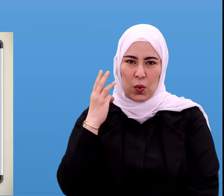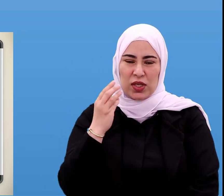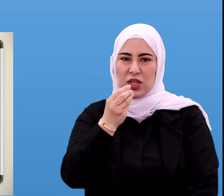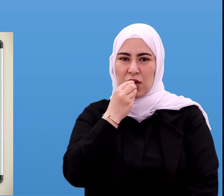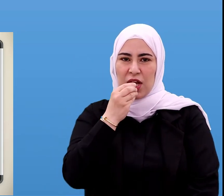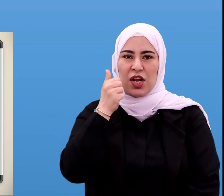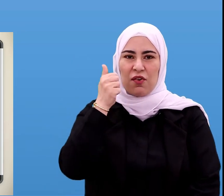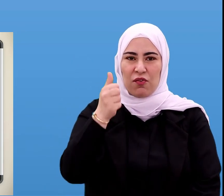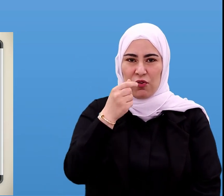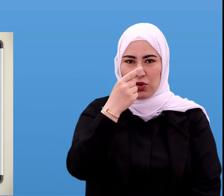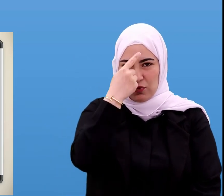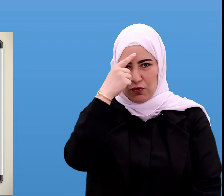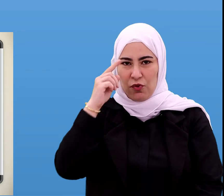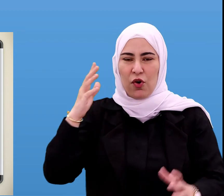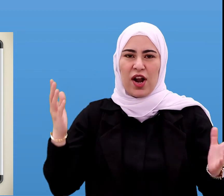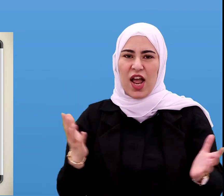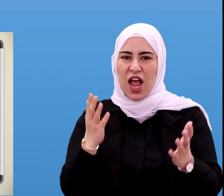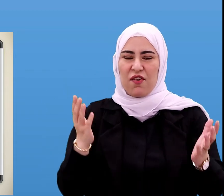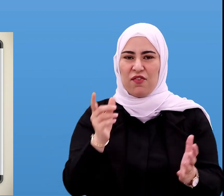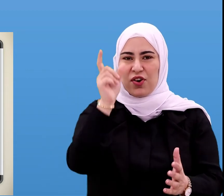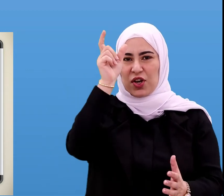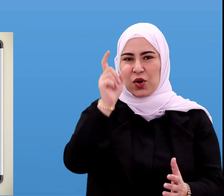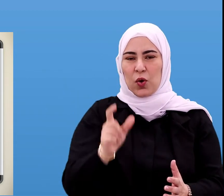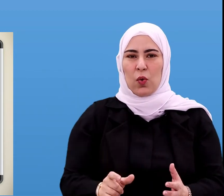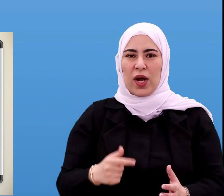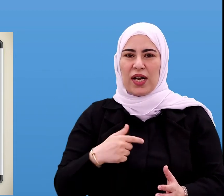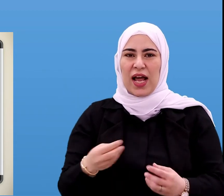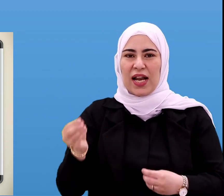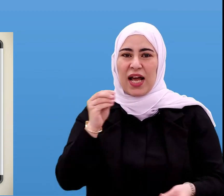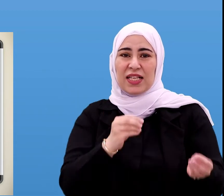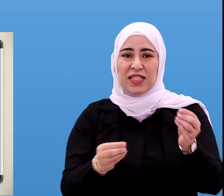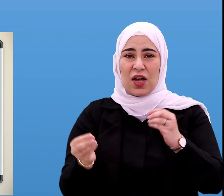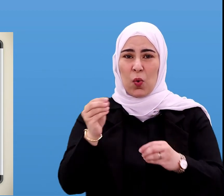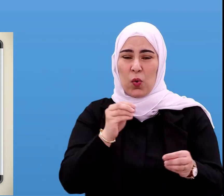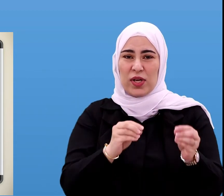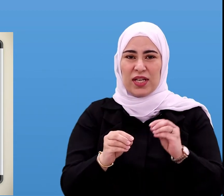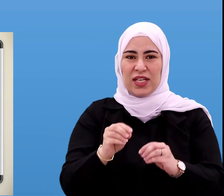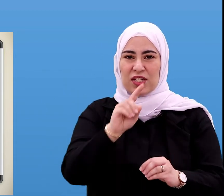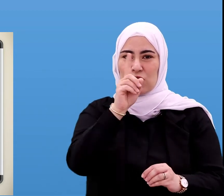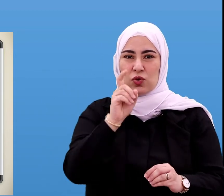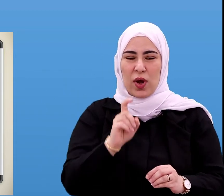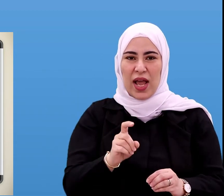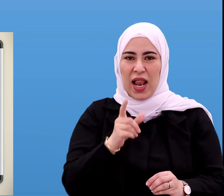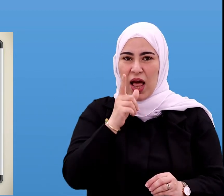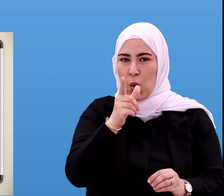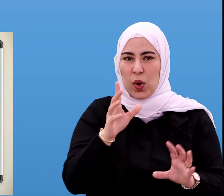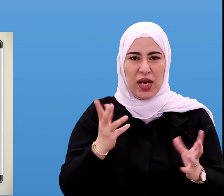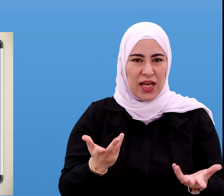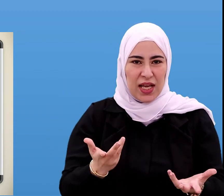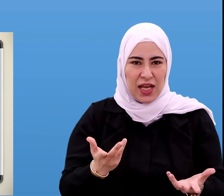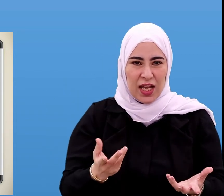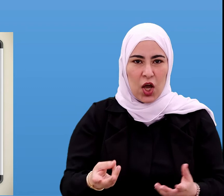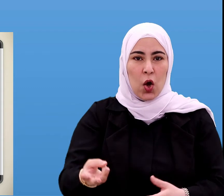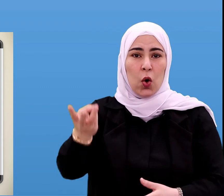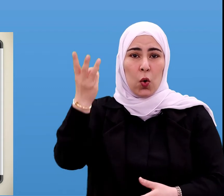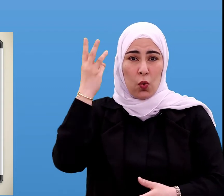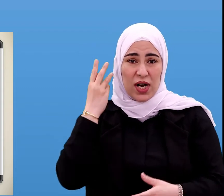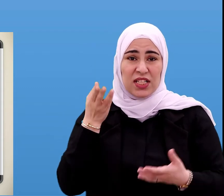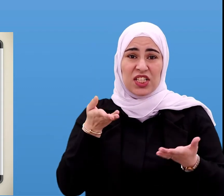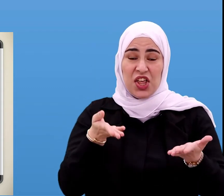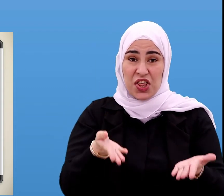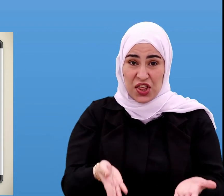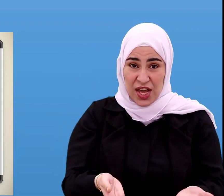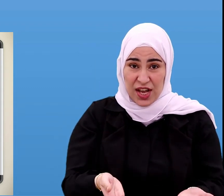I want to form a question for it, I will say, was there enough food for everyone? See here, the